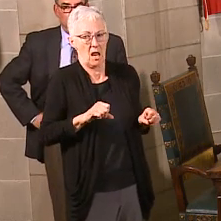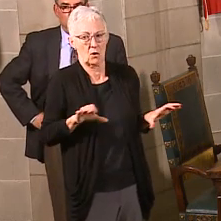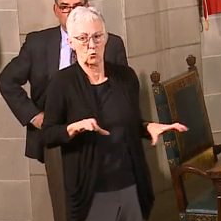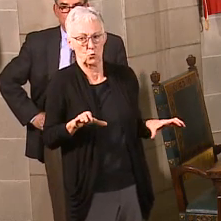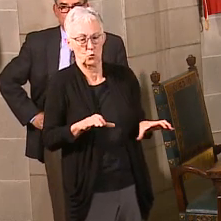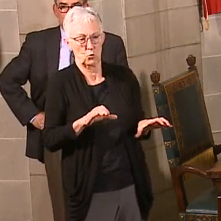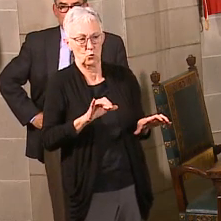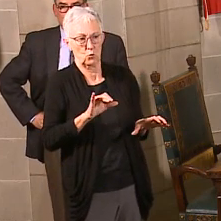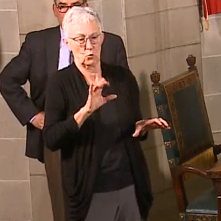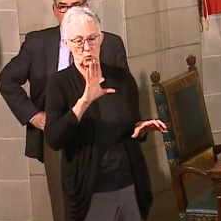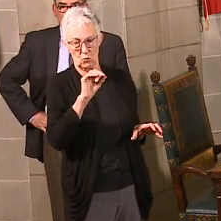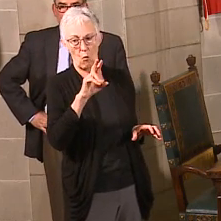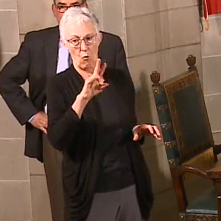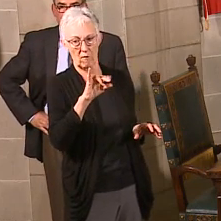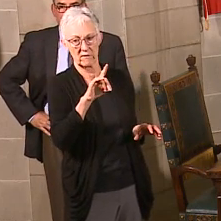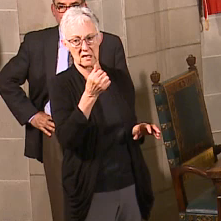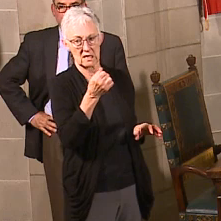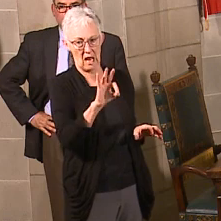Lee.